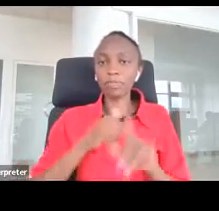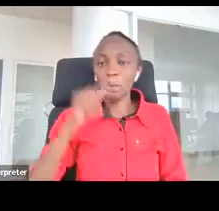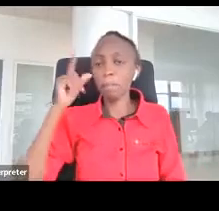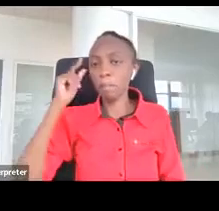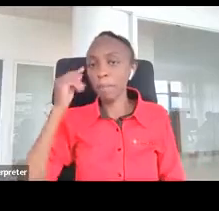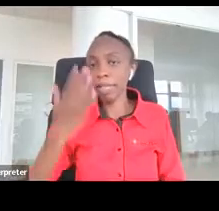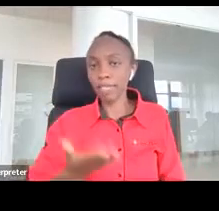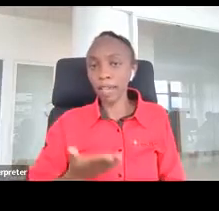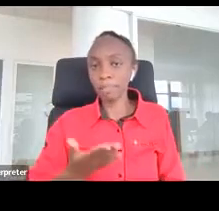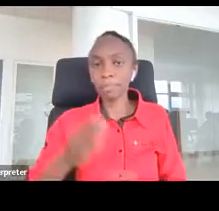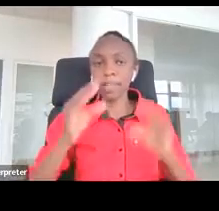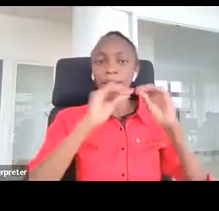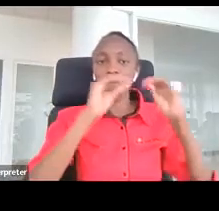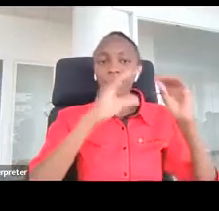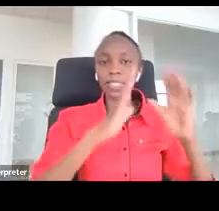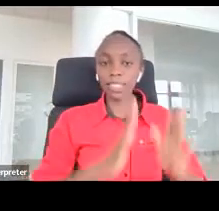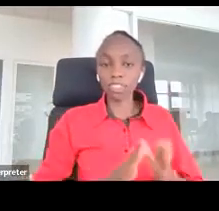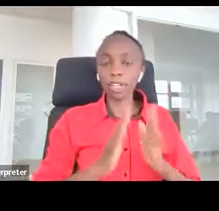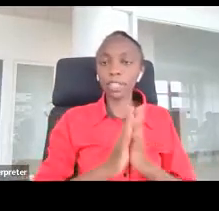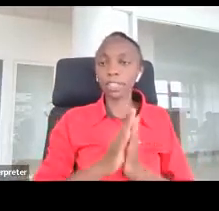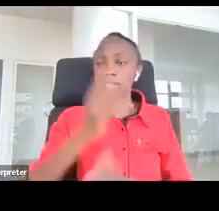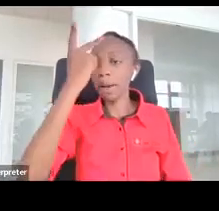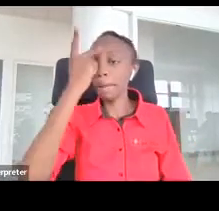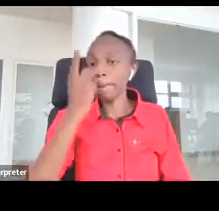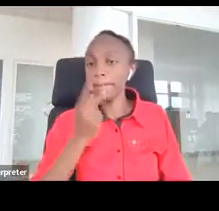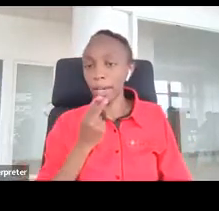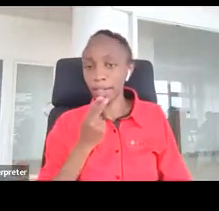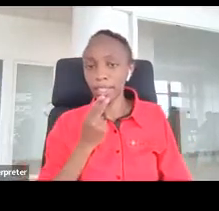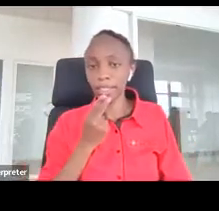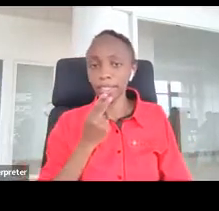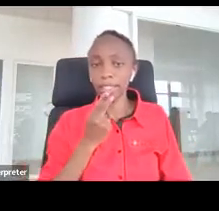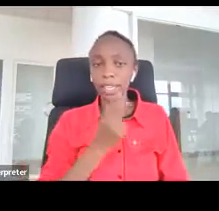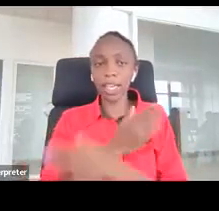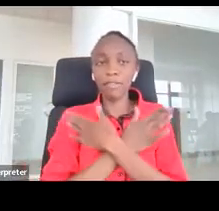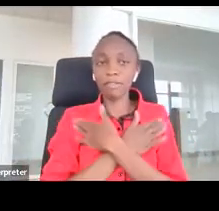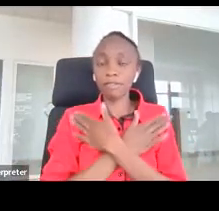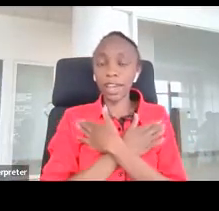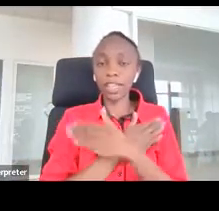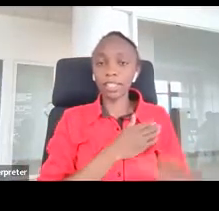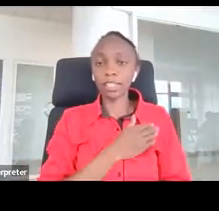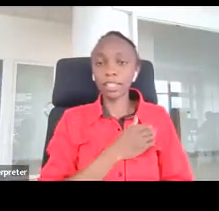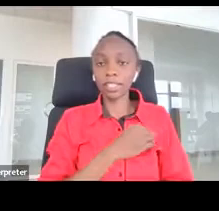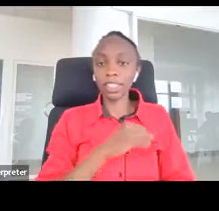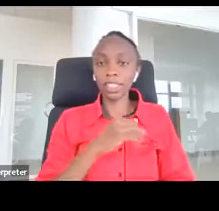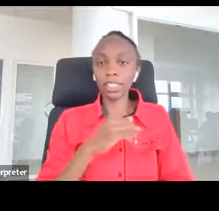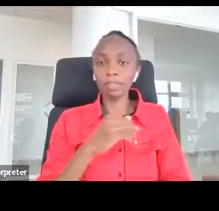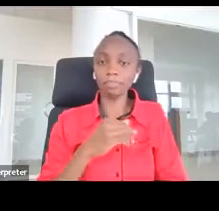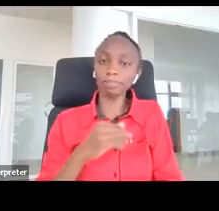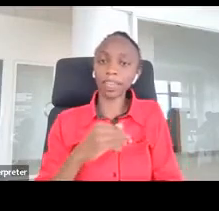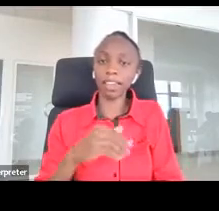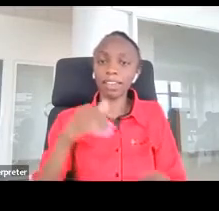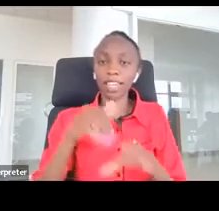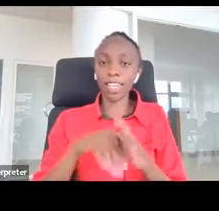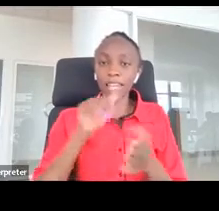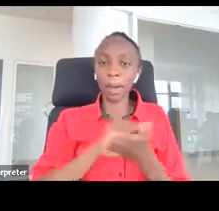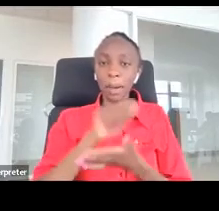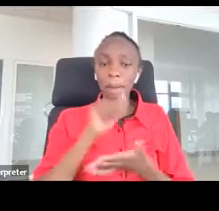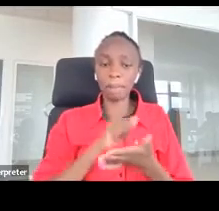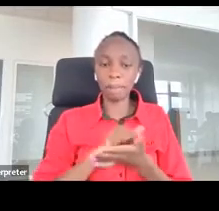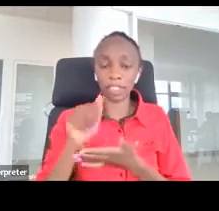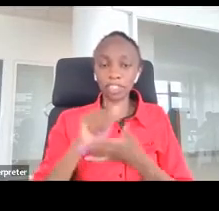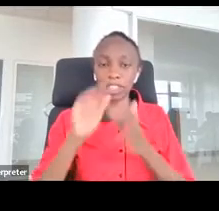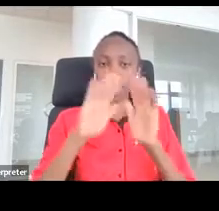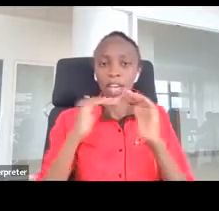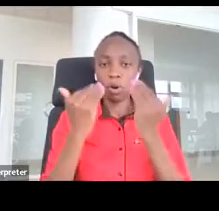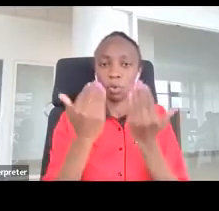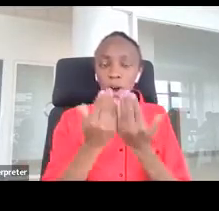teachers, parents as well. Our friends also in the publishing world, Chairman Njagi, and